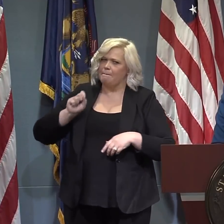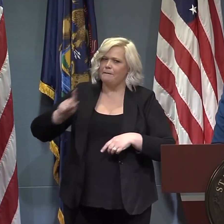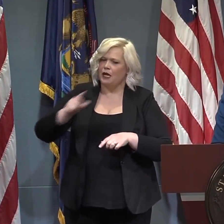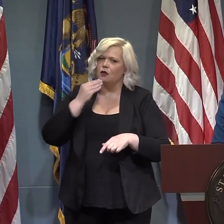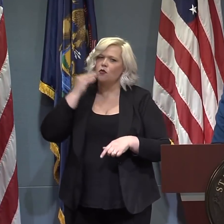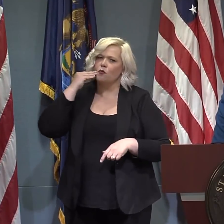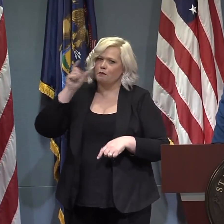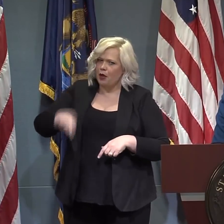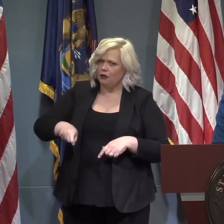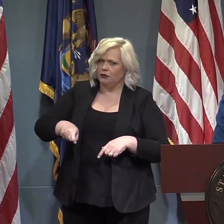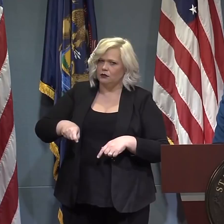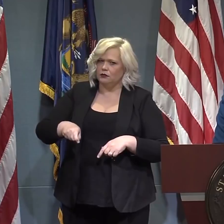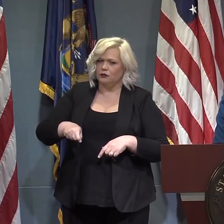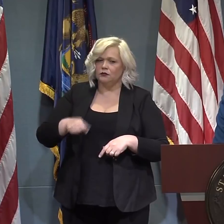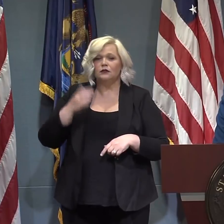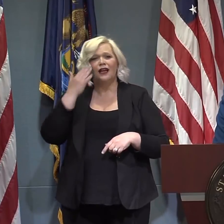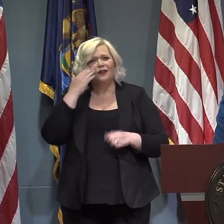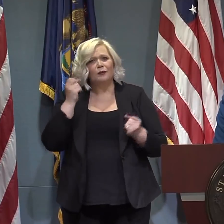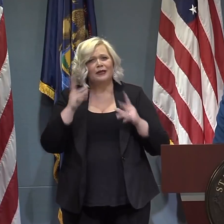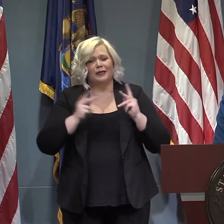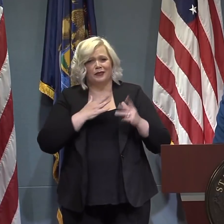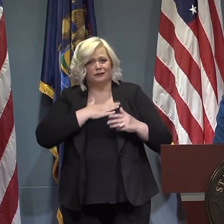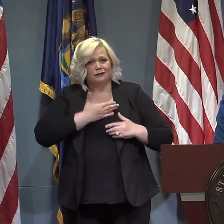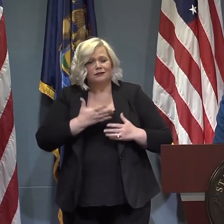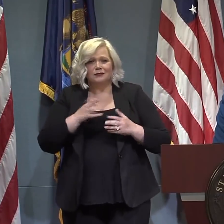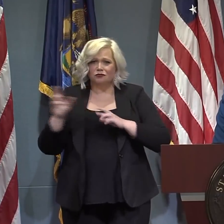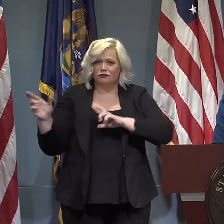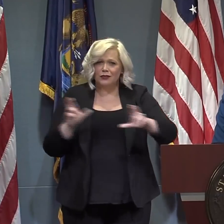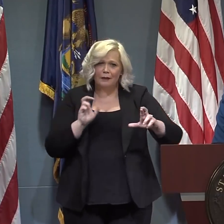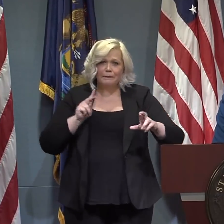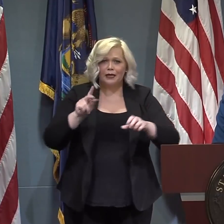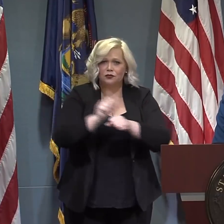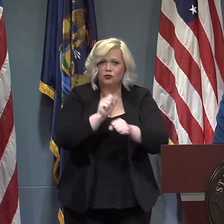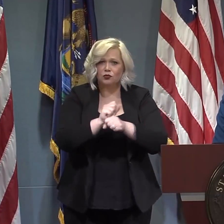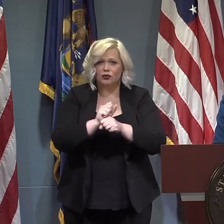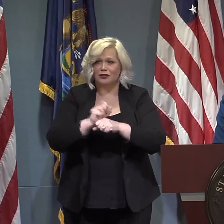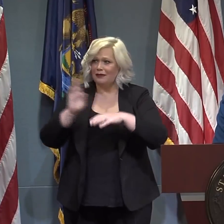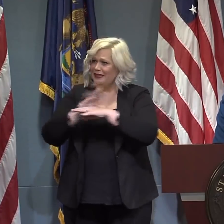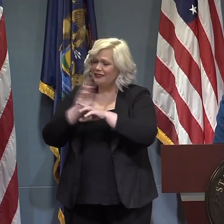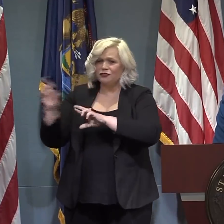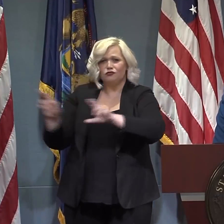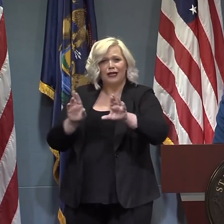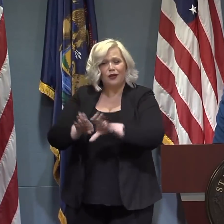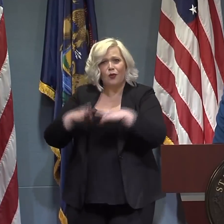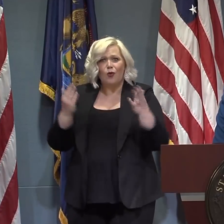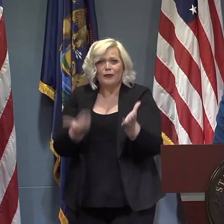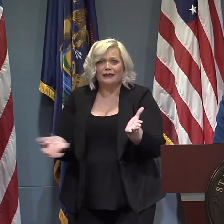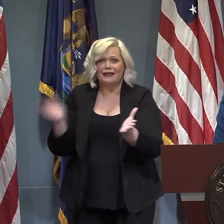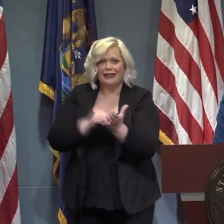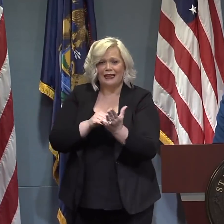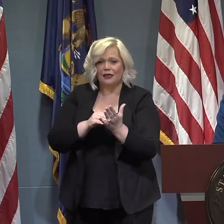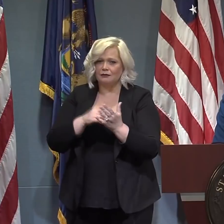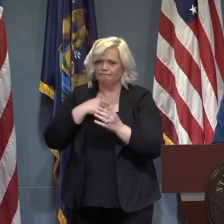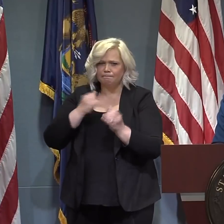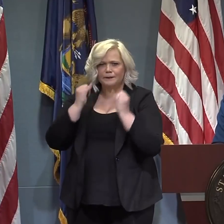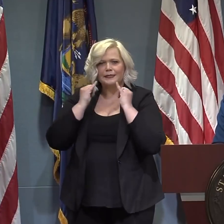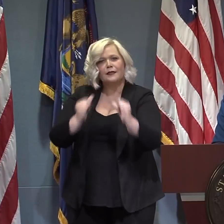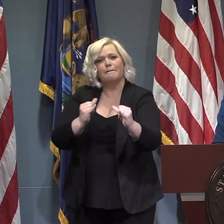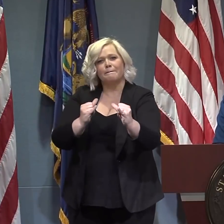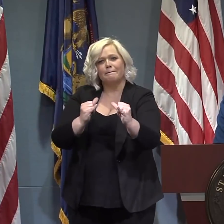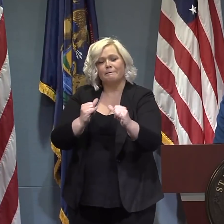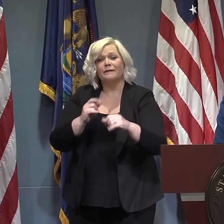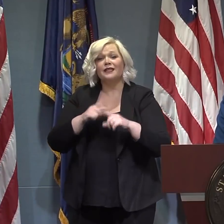work. I know our businesses are eager to start up again, and I can tell you I am eager for that as well. But